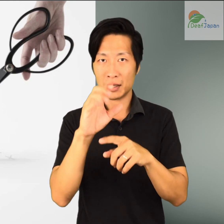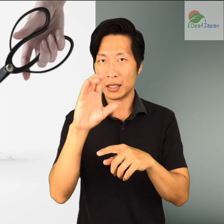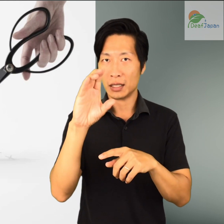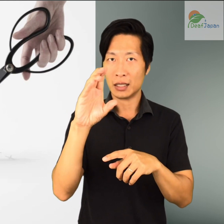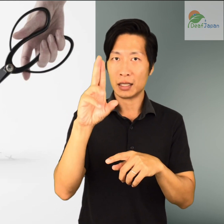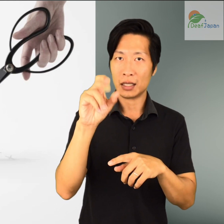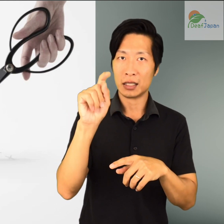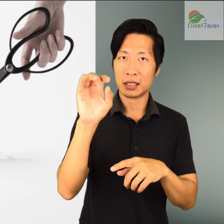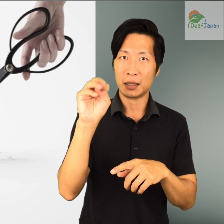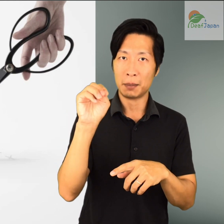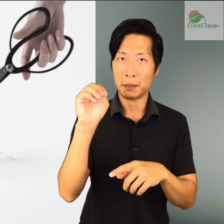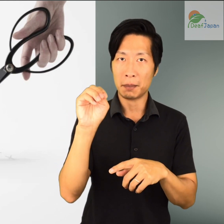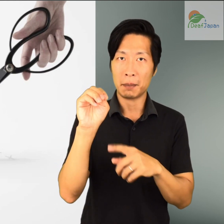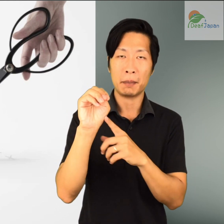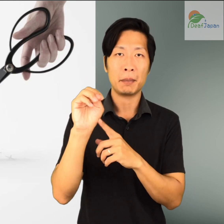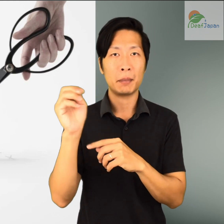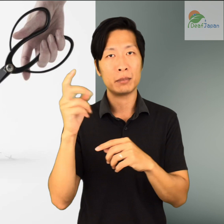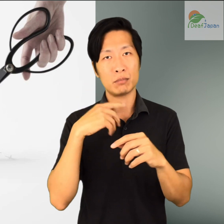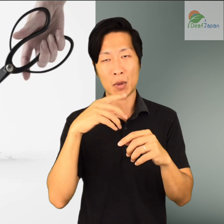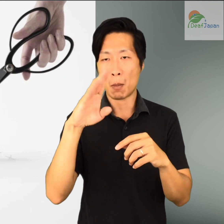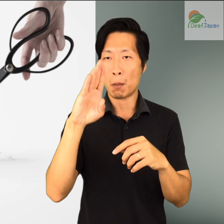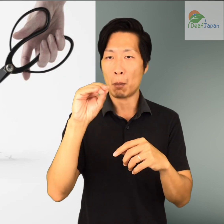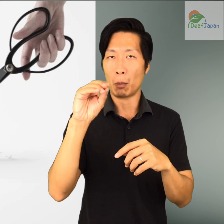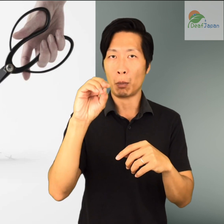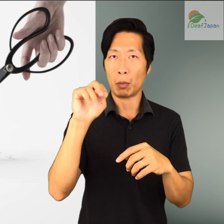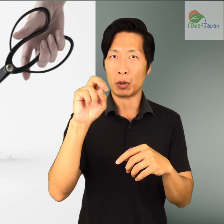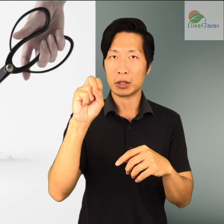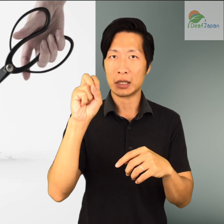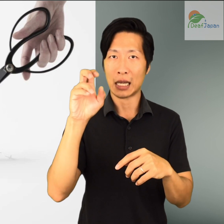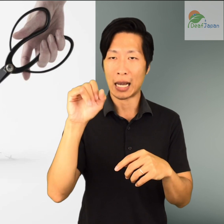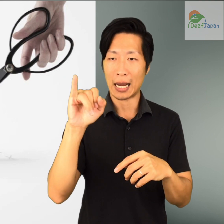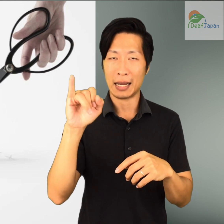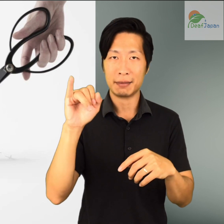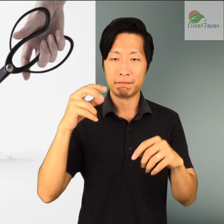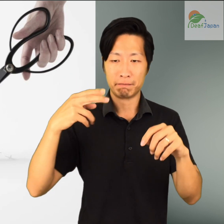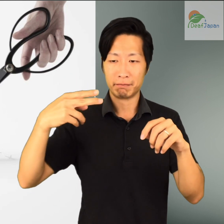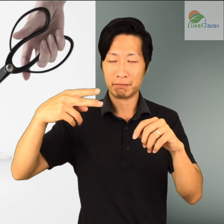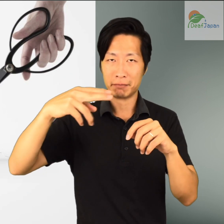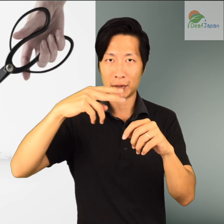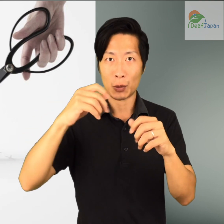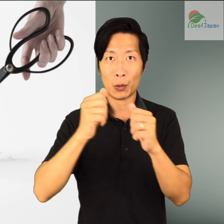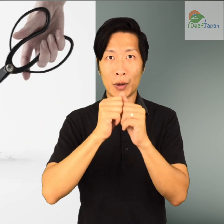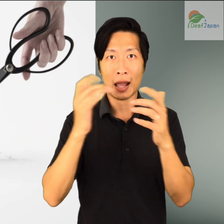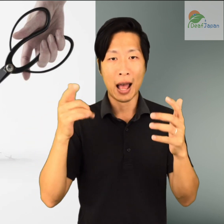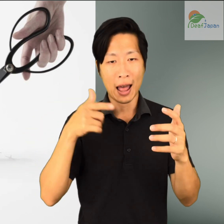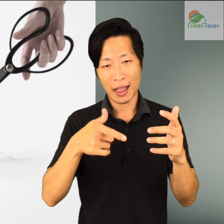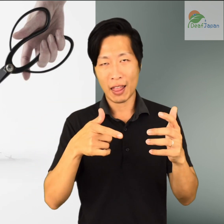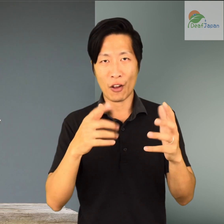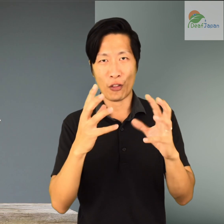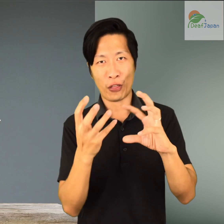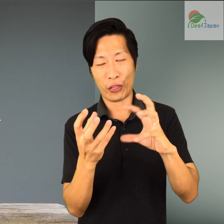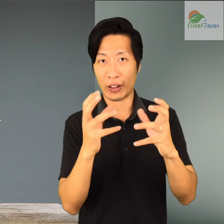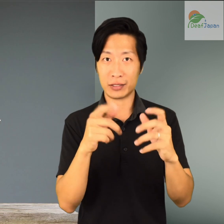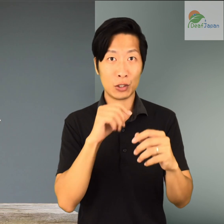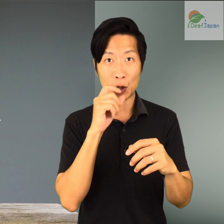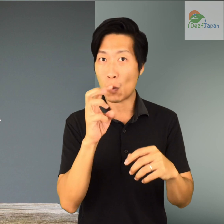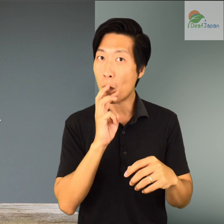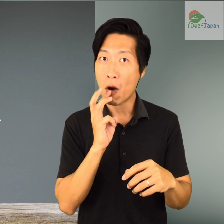Customizable, minimalistic plastic bonsai trees let you enjoy Zen gardening without all the fuss.